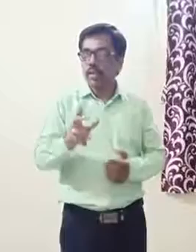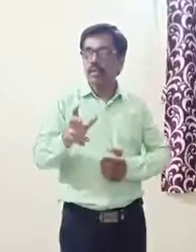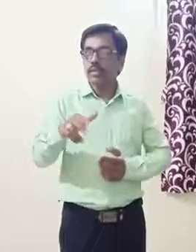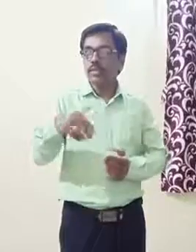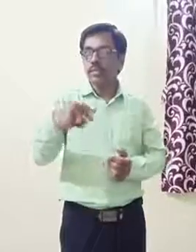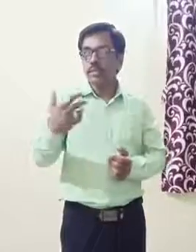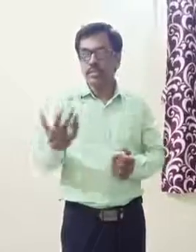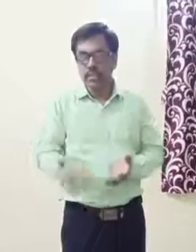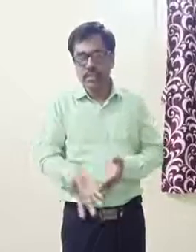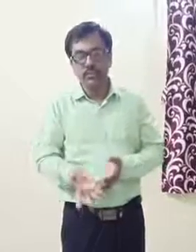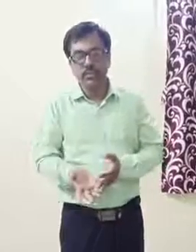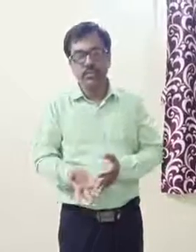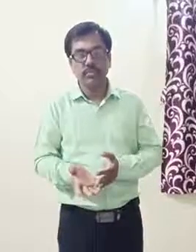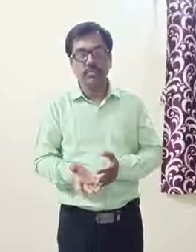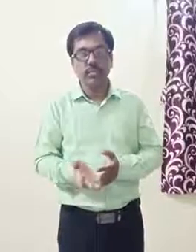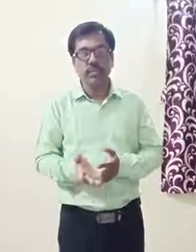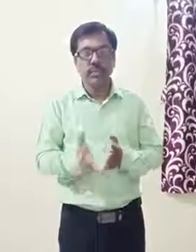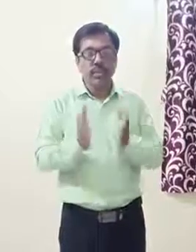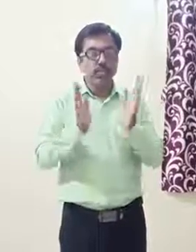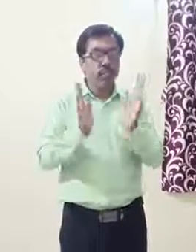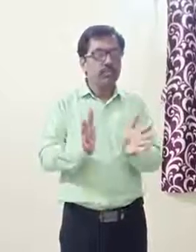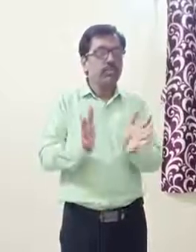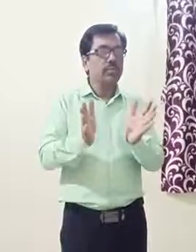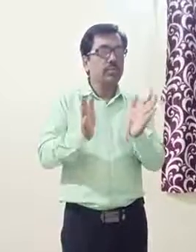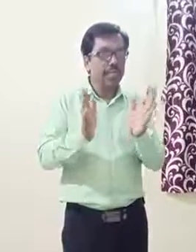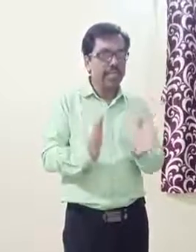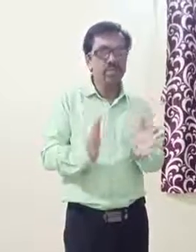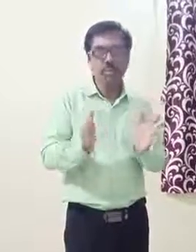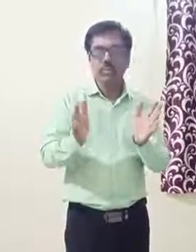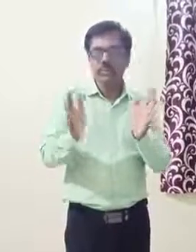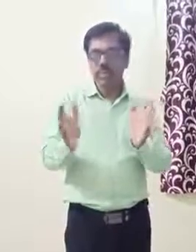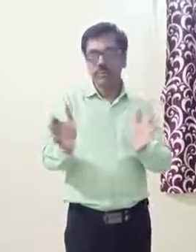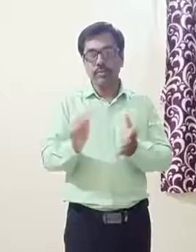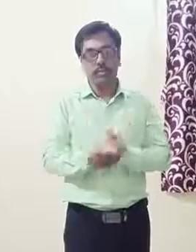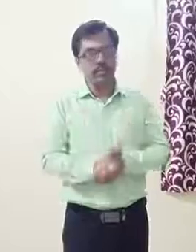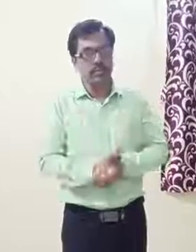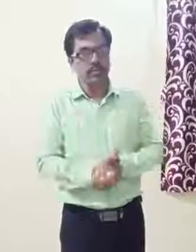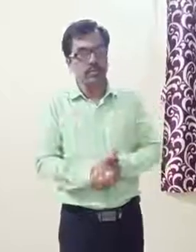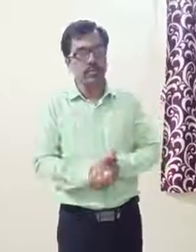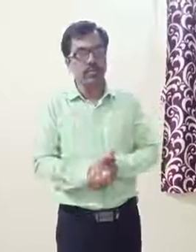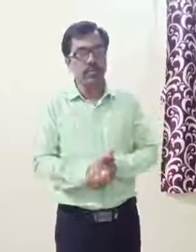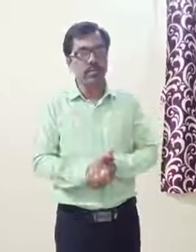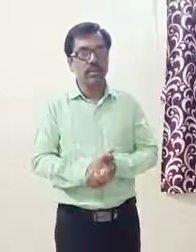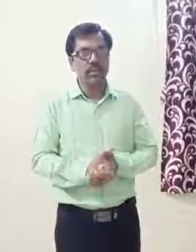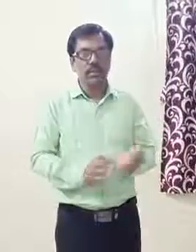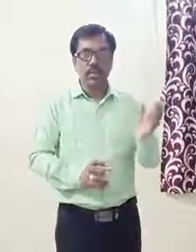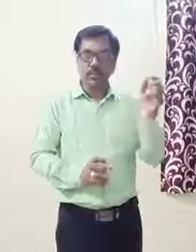the next question is, what was the aim of the French Revolution? So